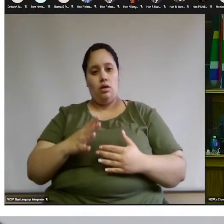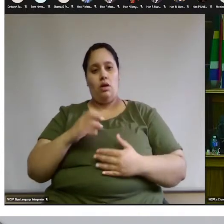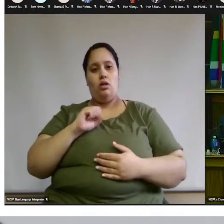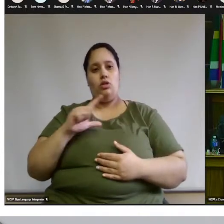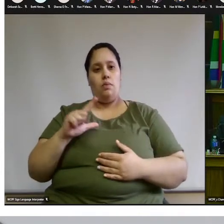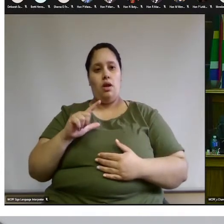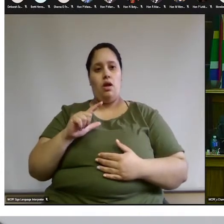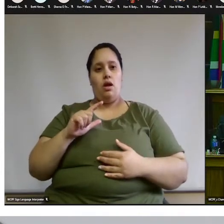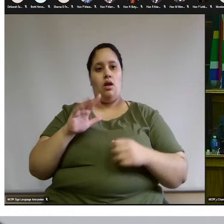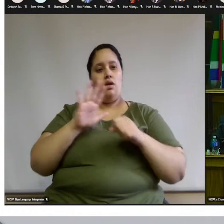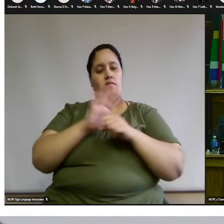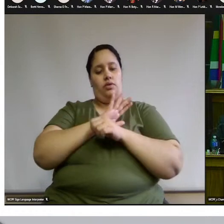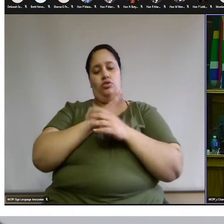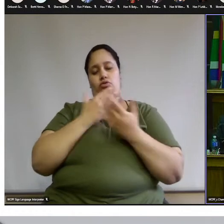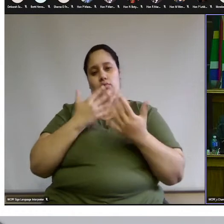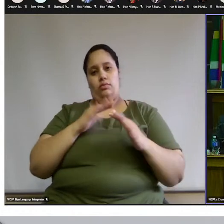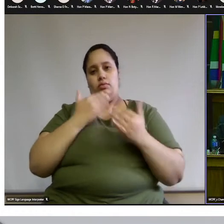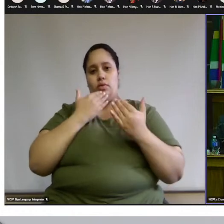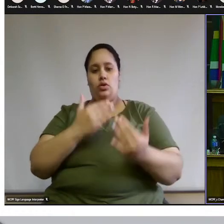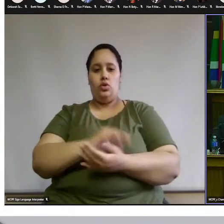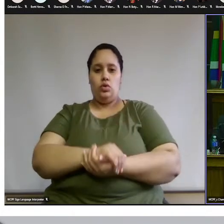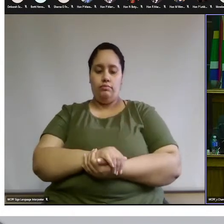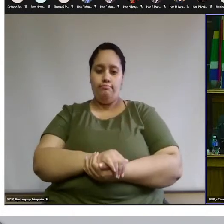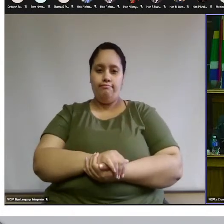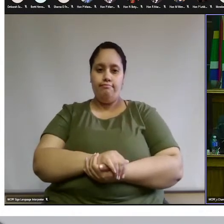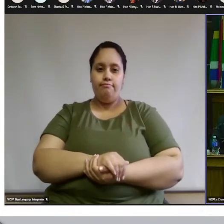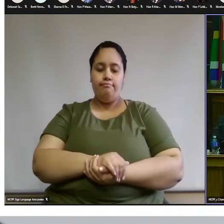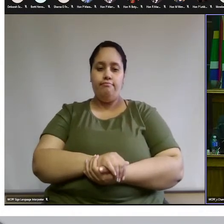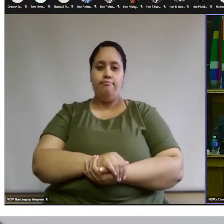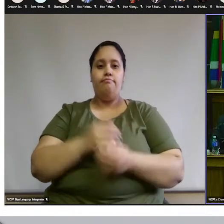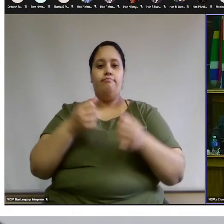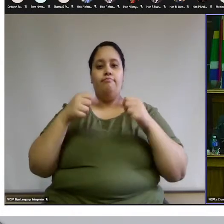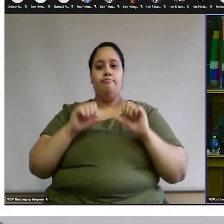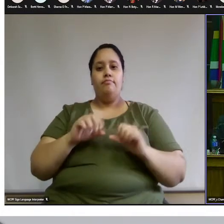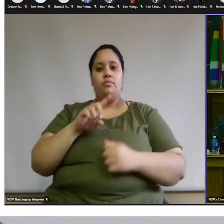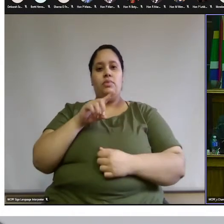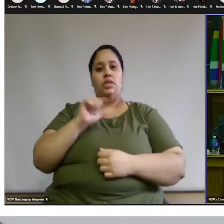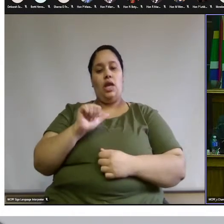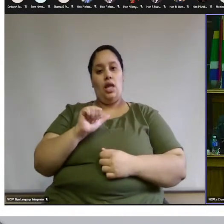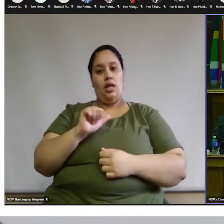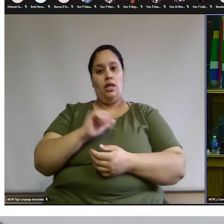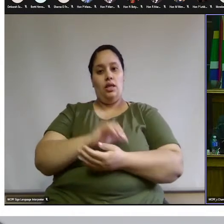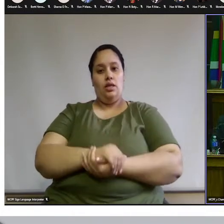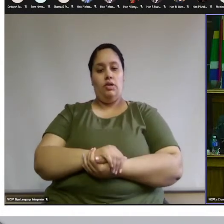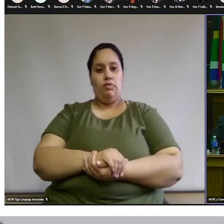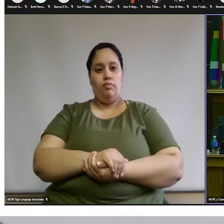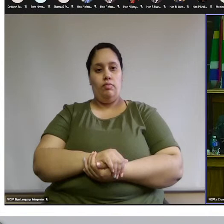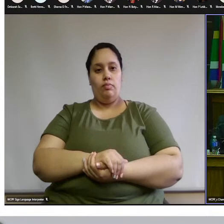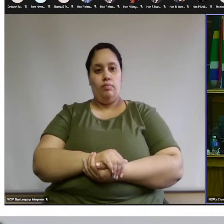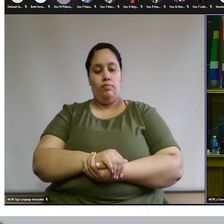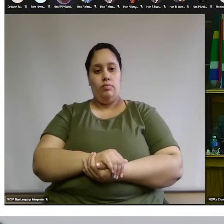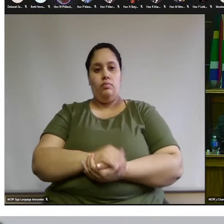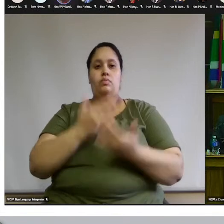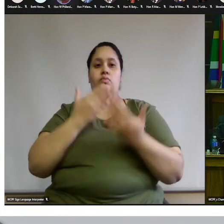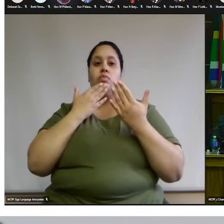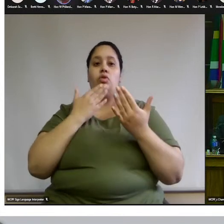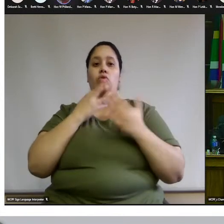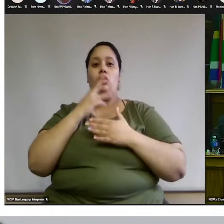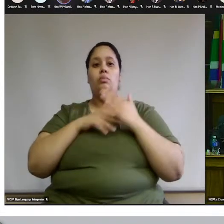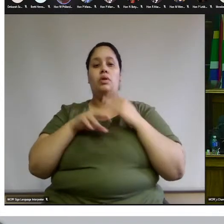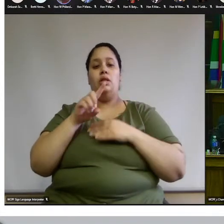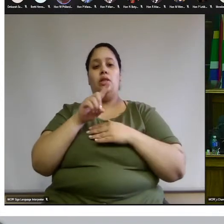is covered. Thank you. Thank you very much. I now recognize the Democratic Alliance. Thank you, Honourable Deputy